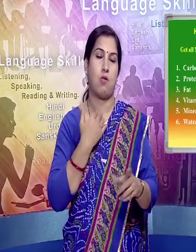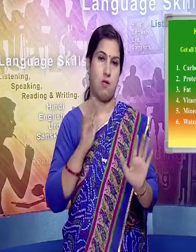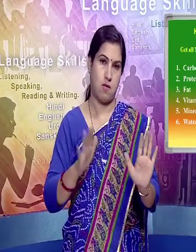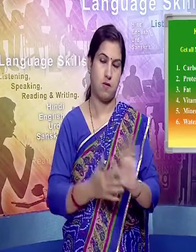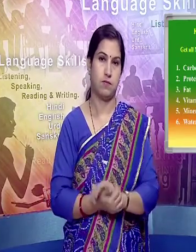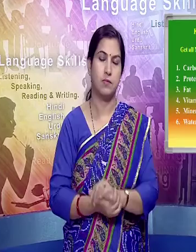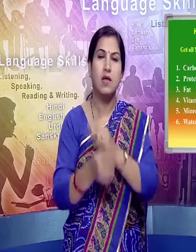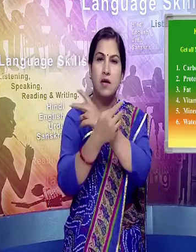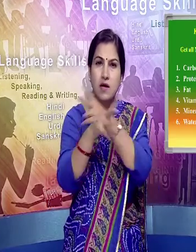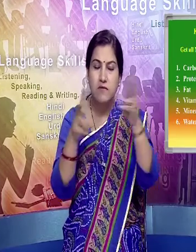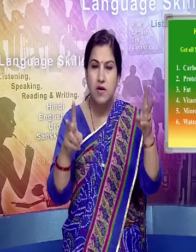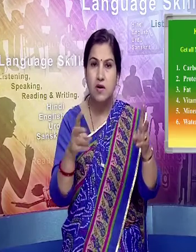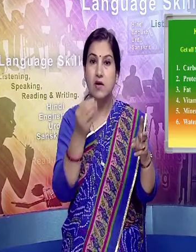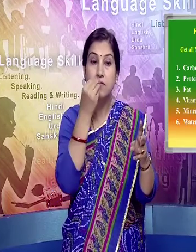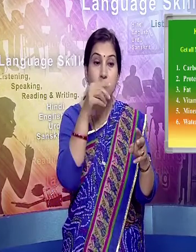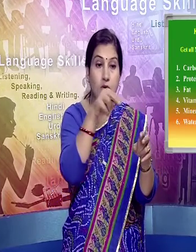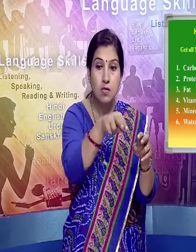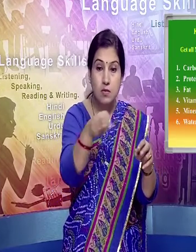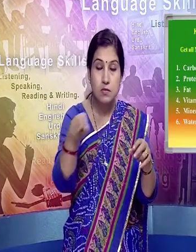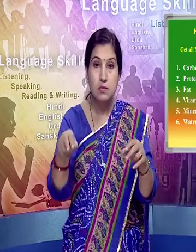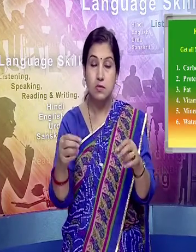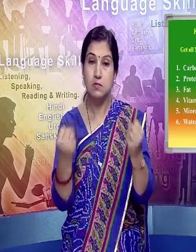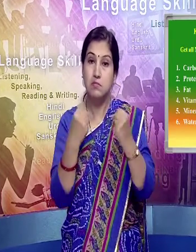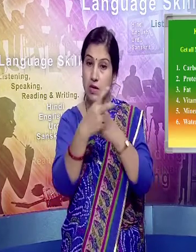Different nutrients are present in different foods